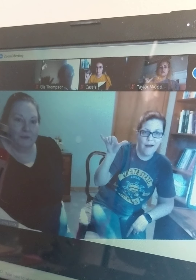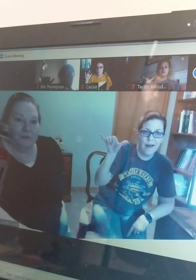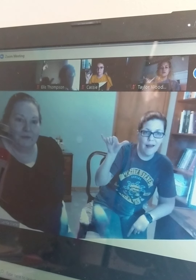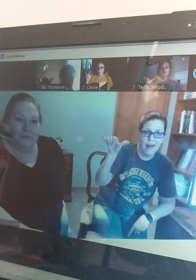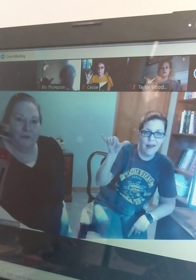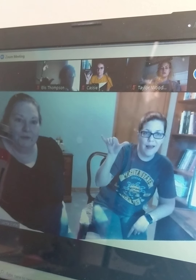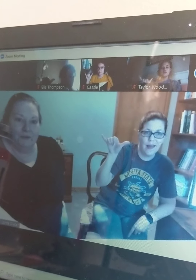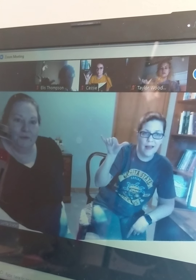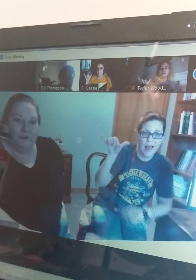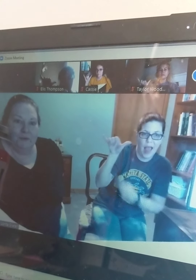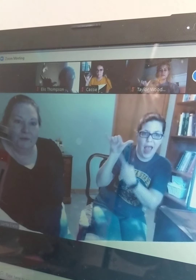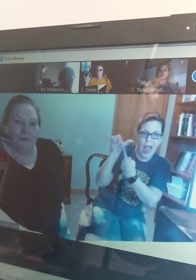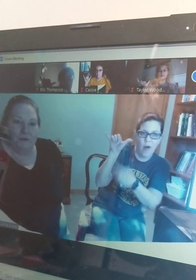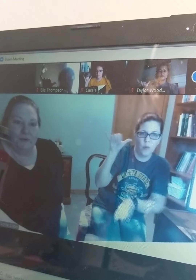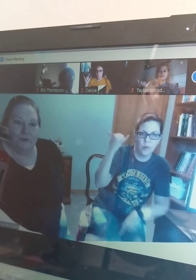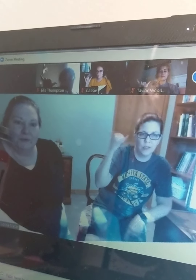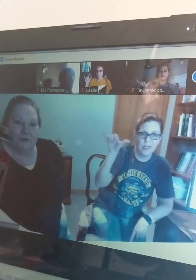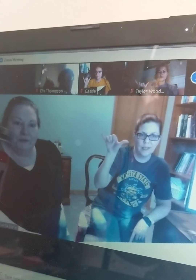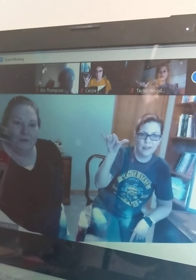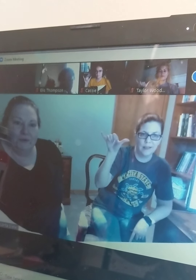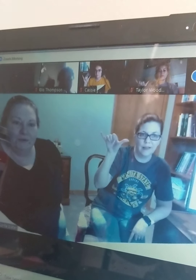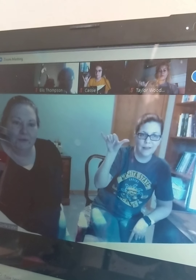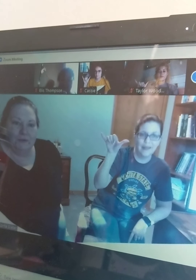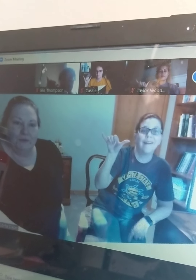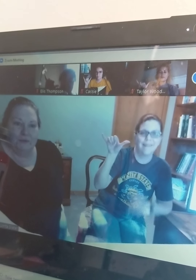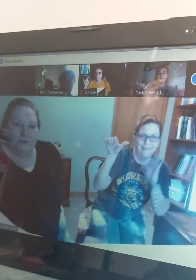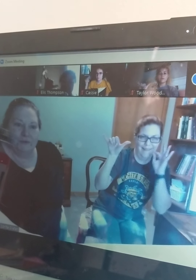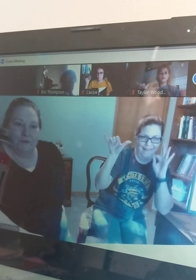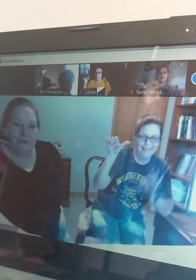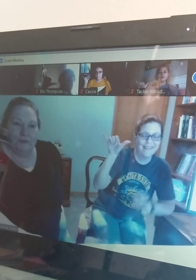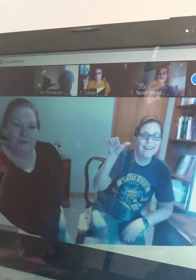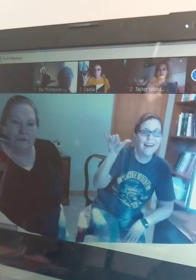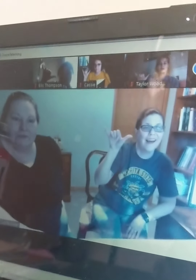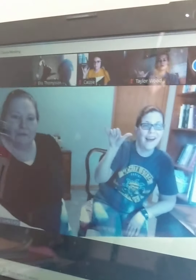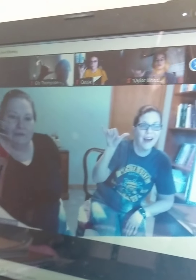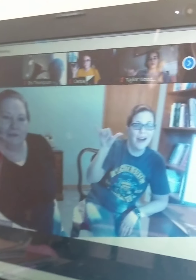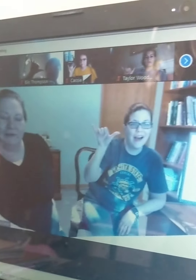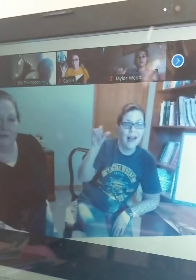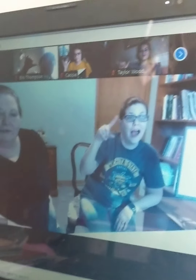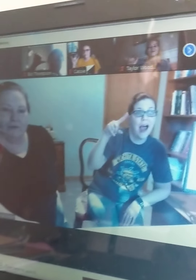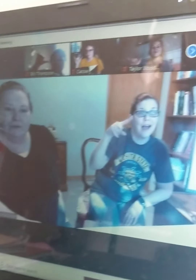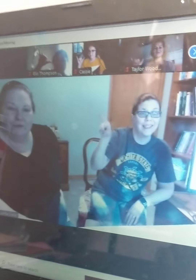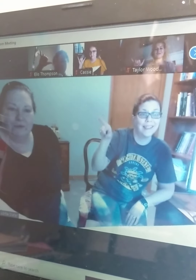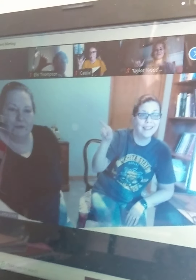Y. Remember yellow, Y. Yellow, remember that?